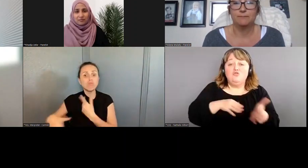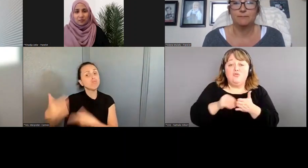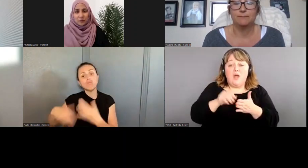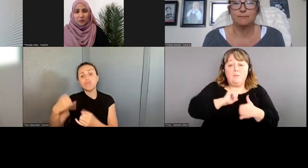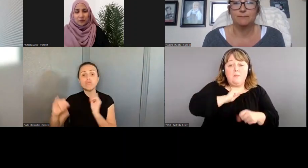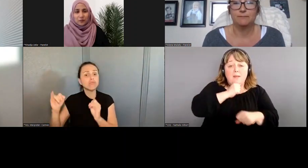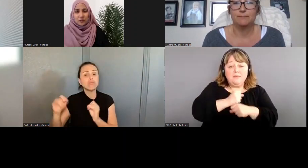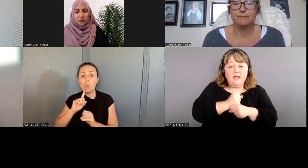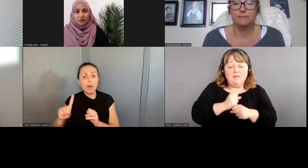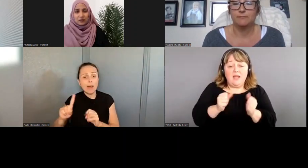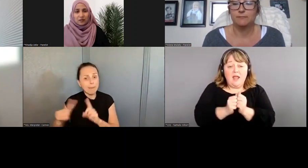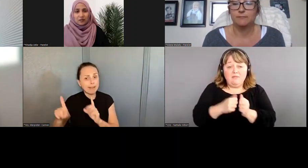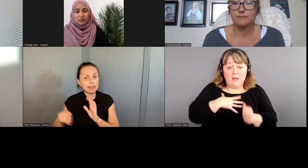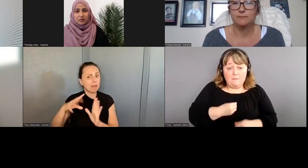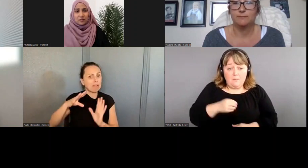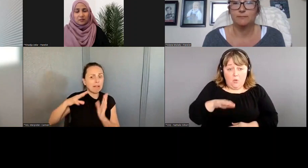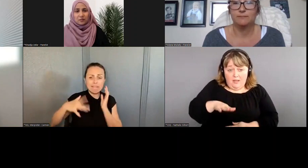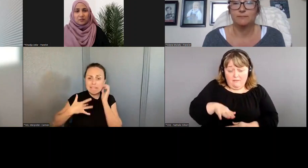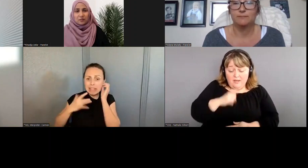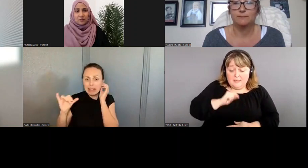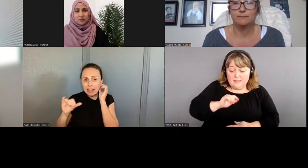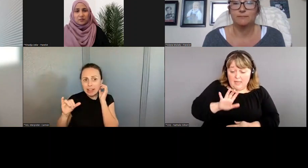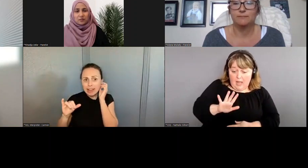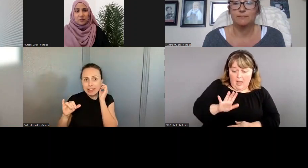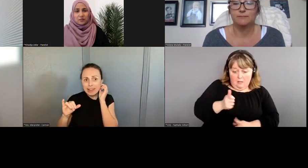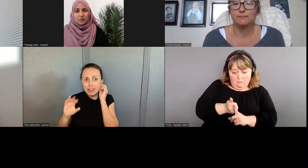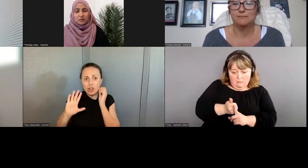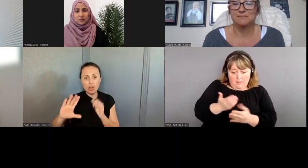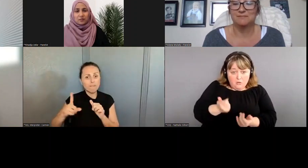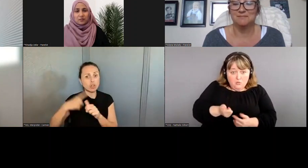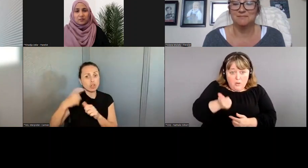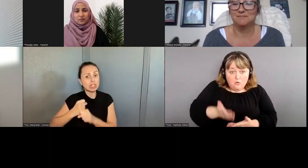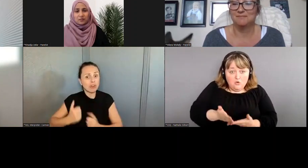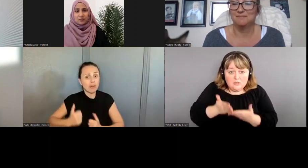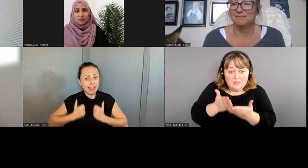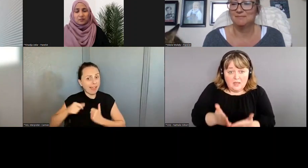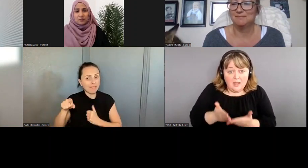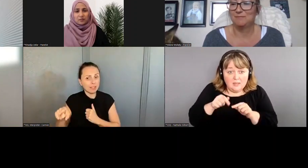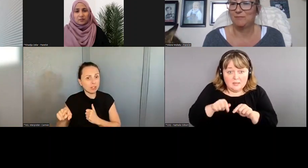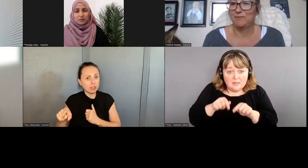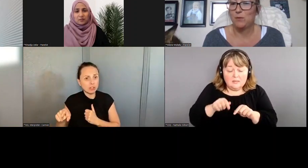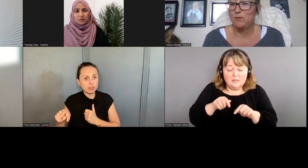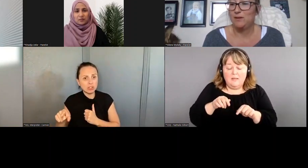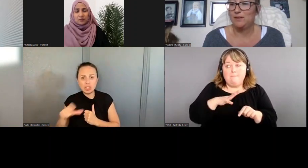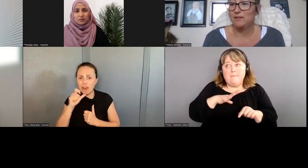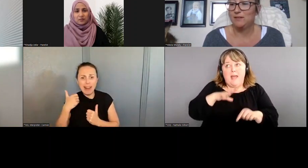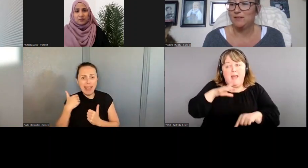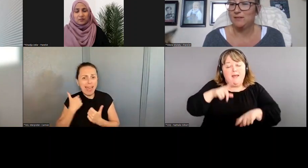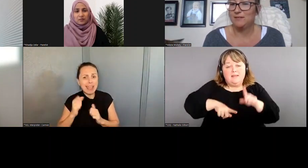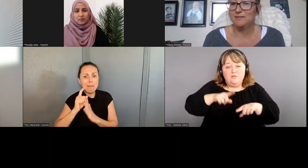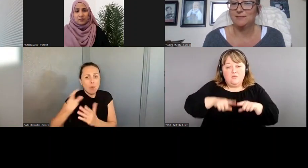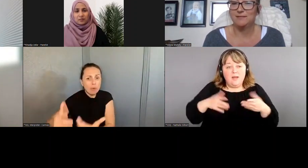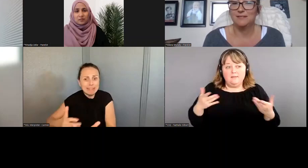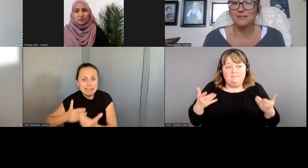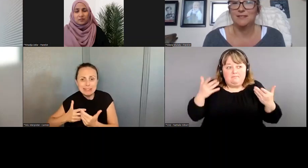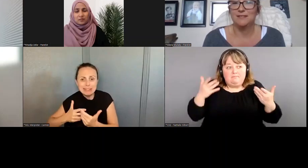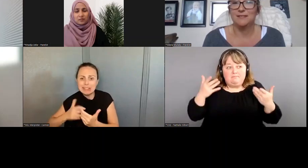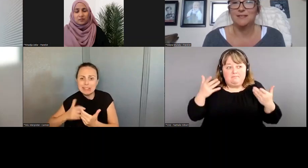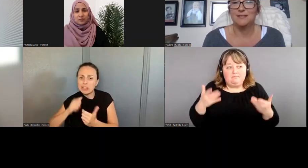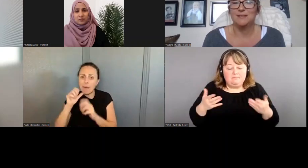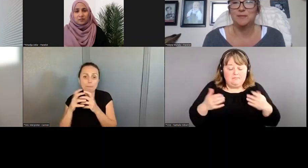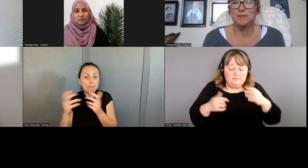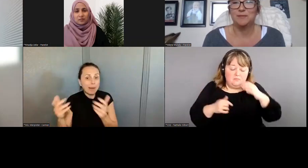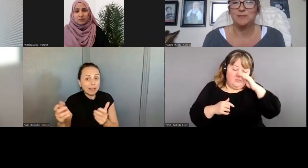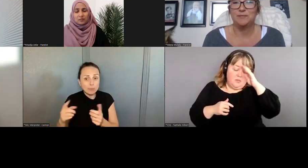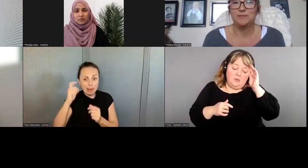just one. And sometimes I feel like the first year of her life, she can barely have that moment. I barely have that moment with her because her brother needs